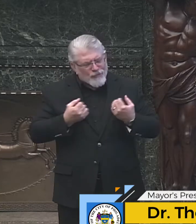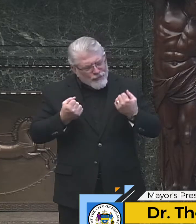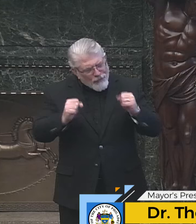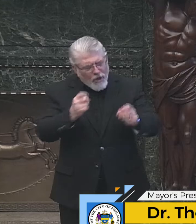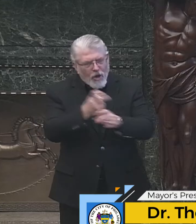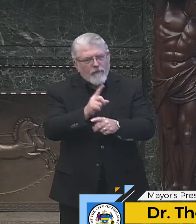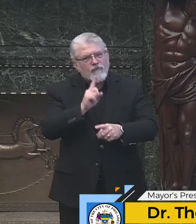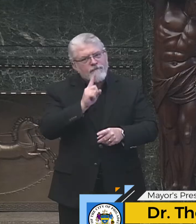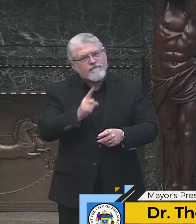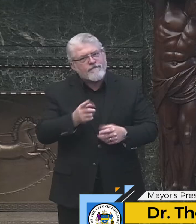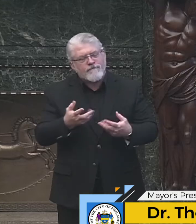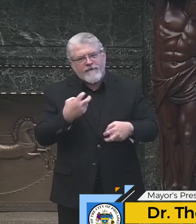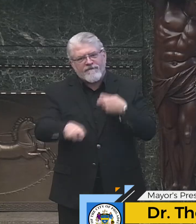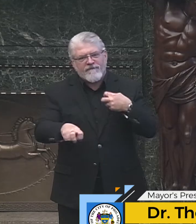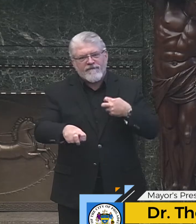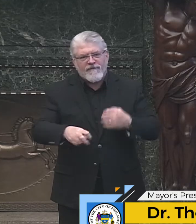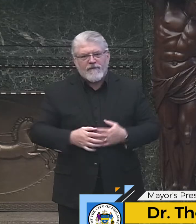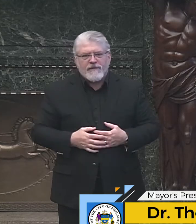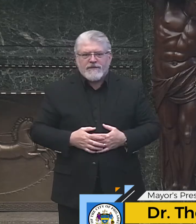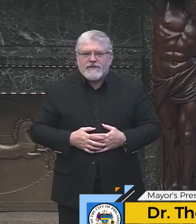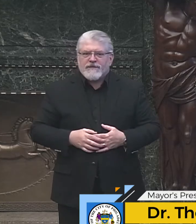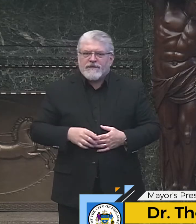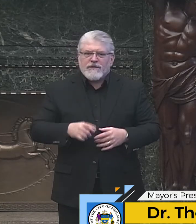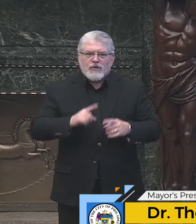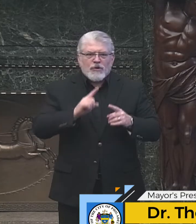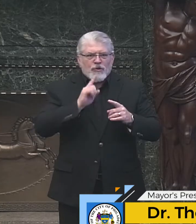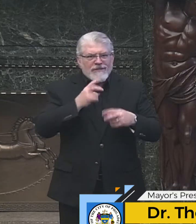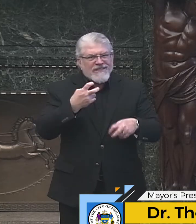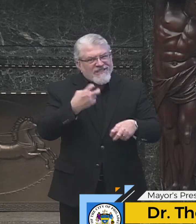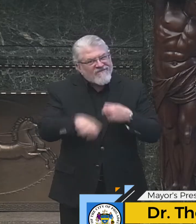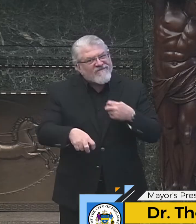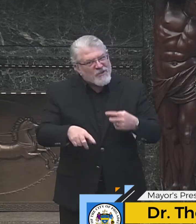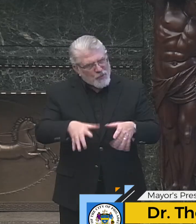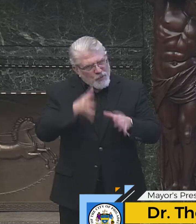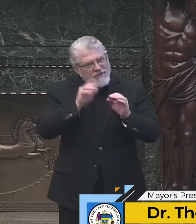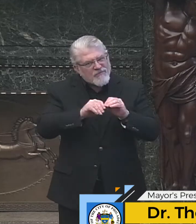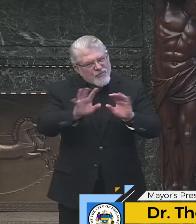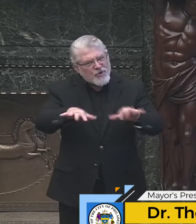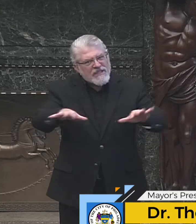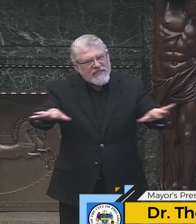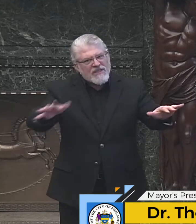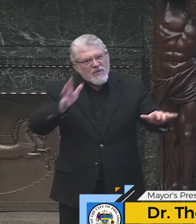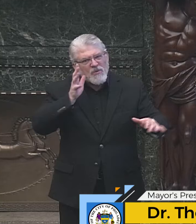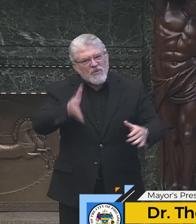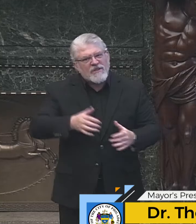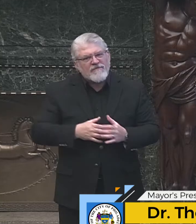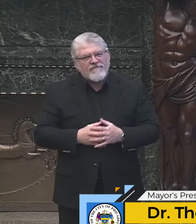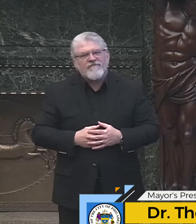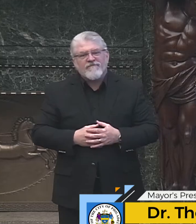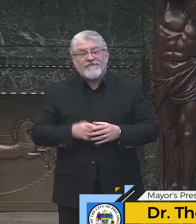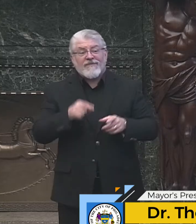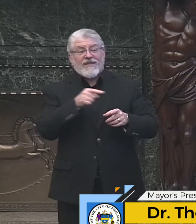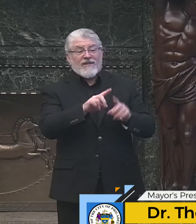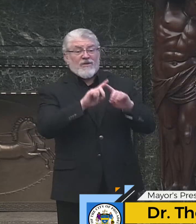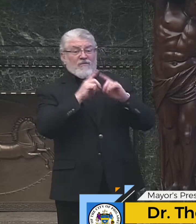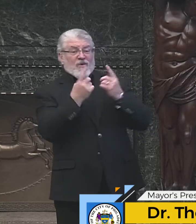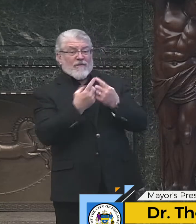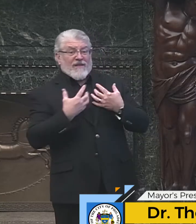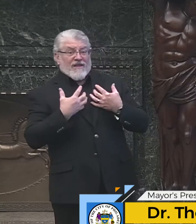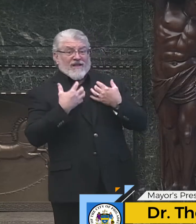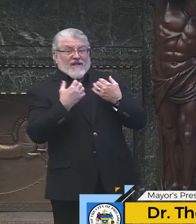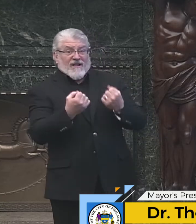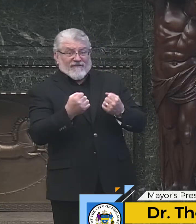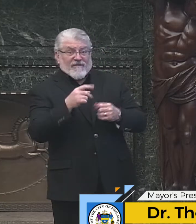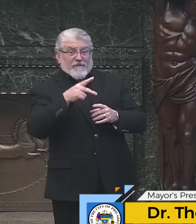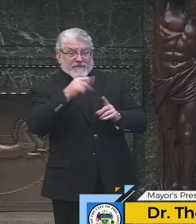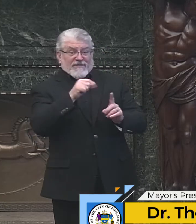from spreading into every institution. We in the Department of Public Health work with nursing homes every year around the epidemics of influenza that